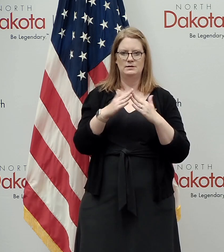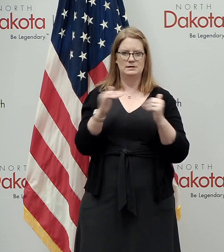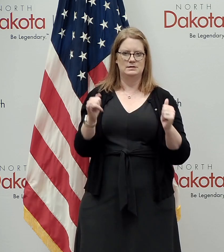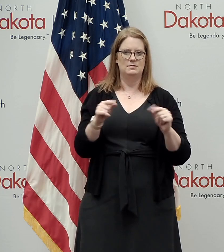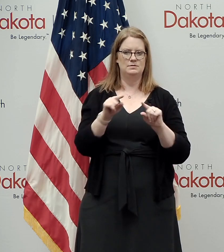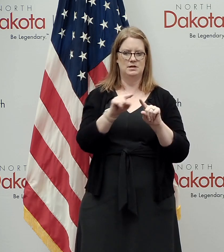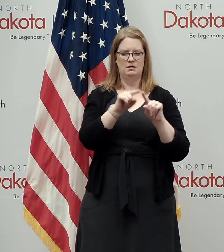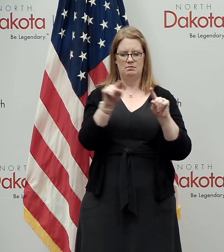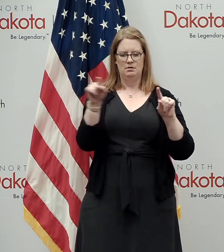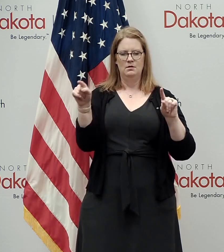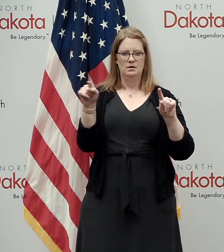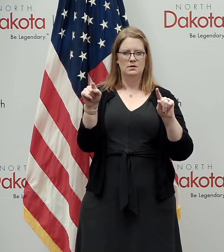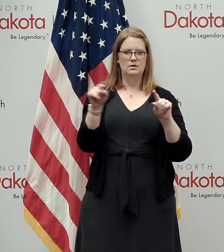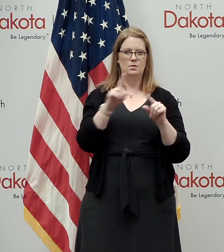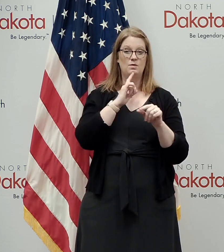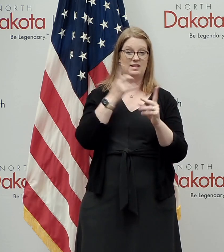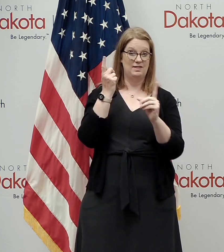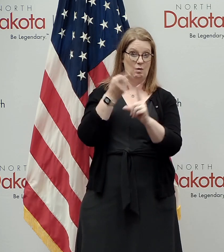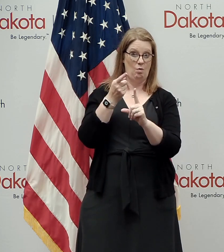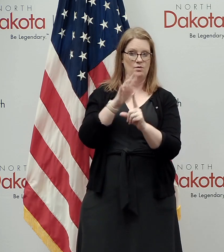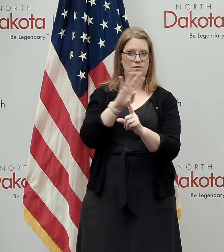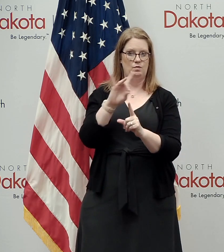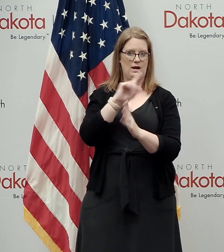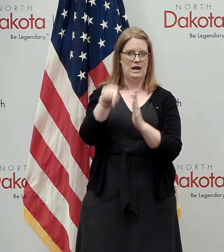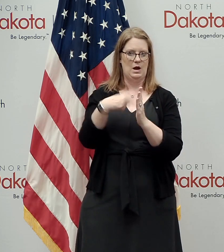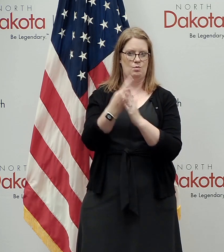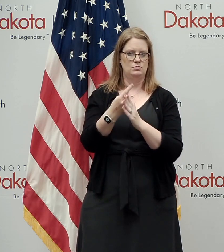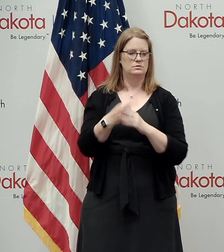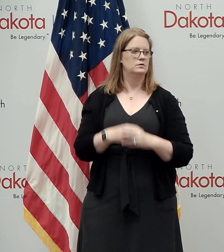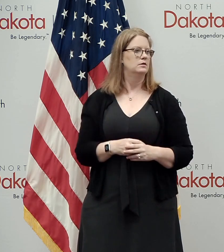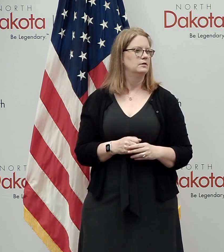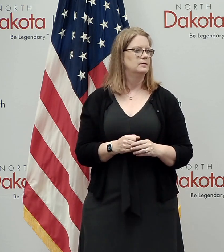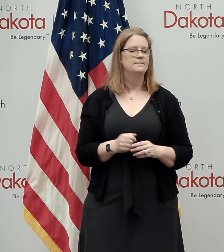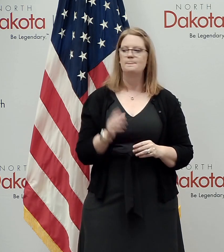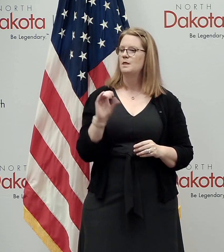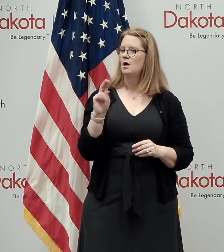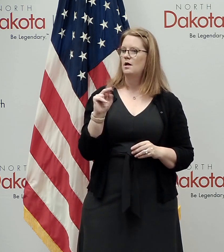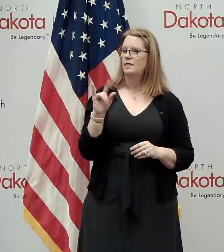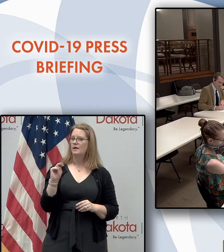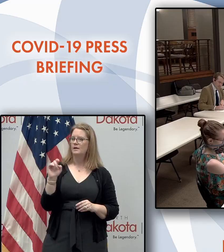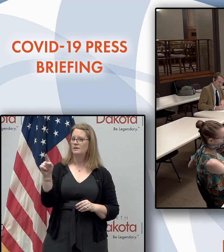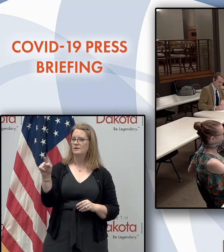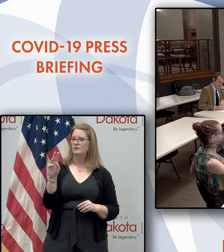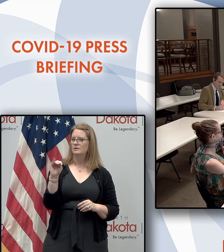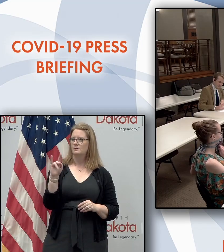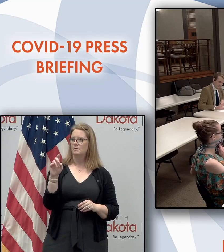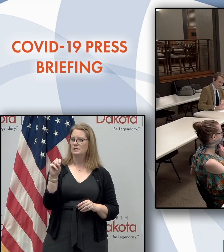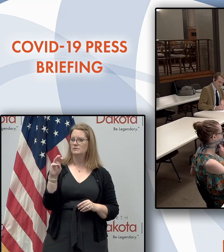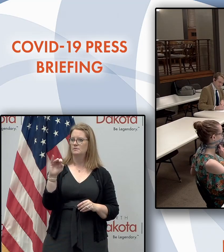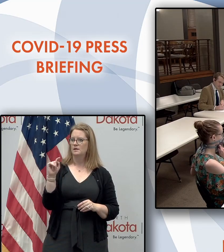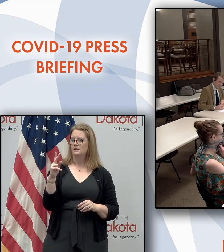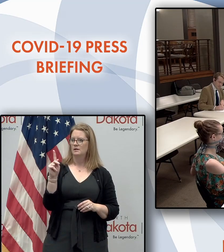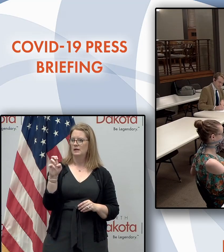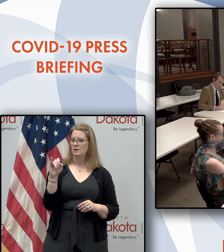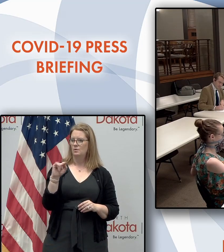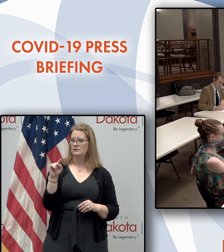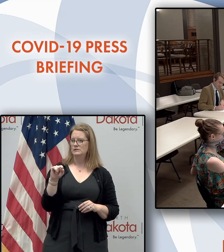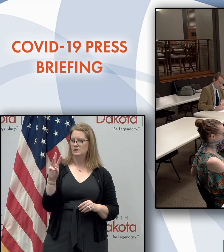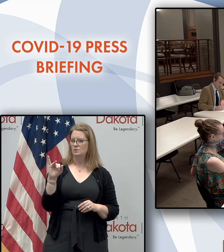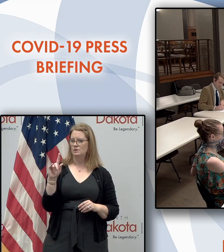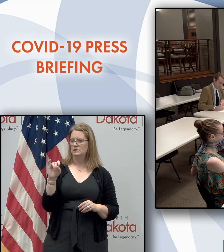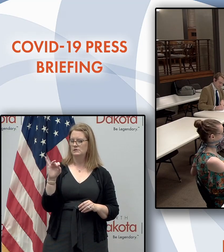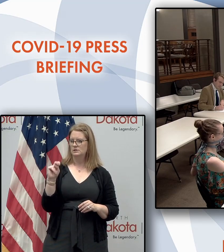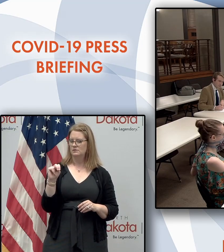below this 48-hour goal that we want to have. Okay, online. Mike Smith, 660 KUYZ